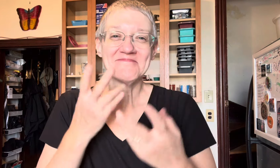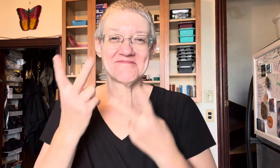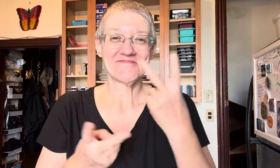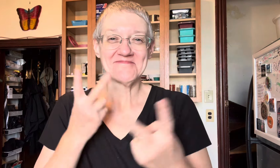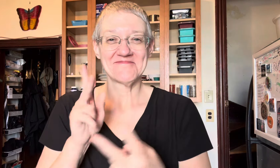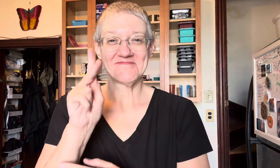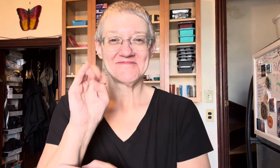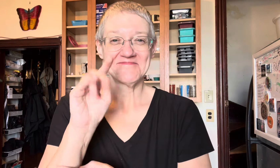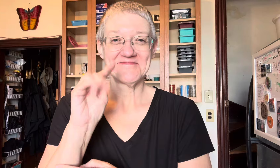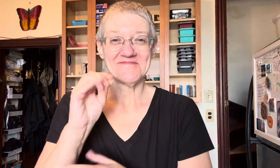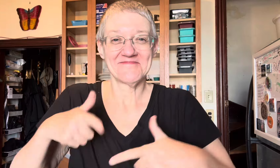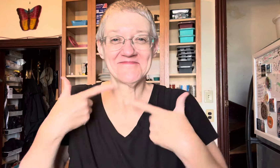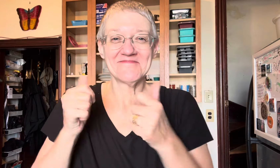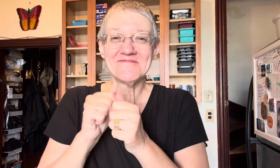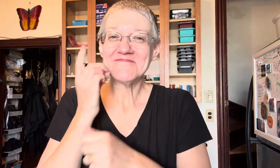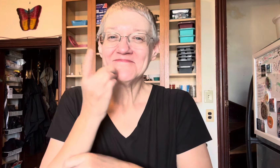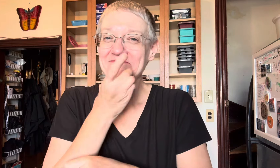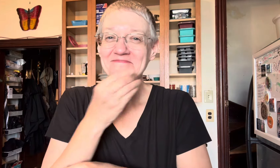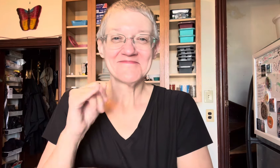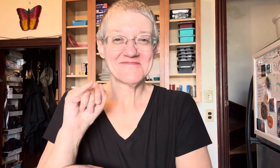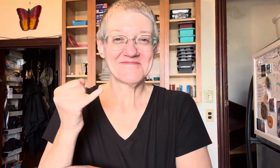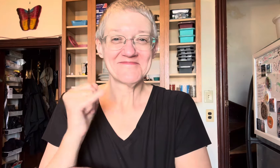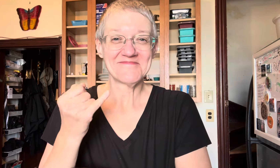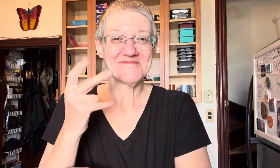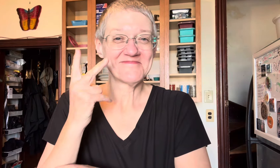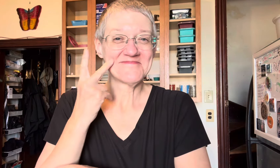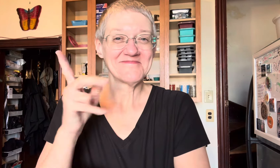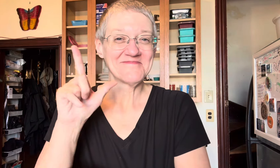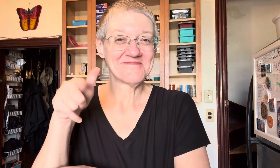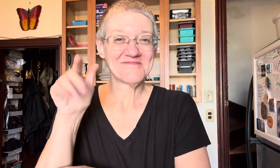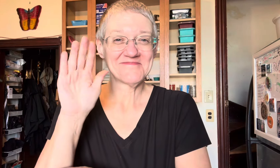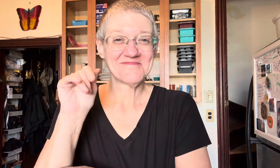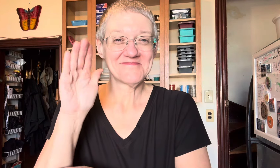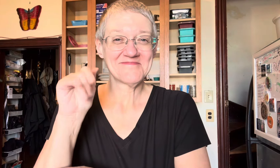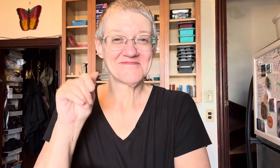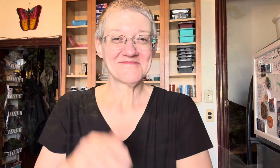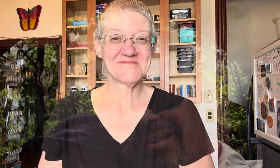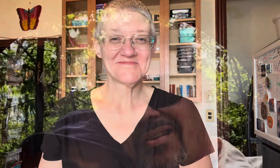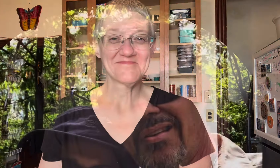Thank you for visiting Keto Living with Dale and Judith. See you later. Bye-bye.